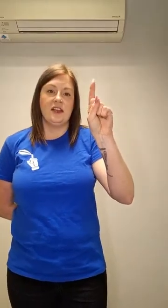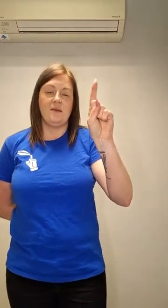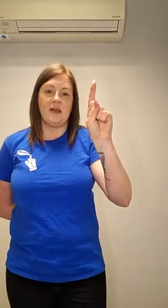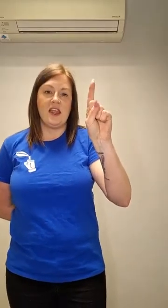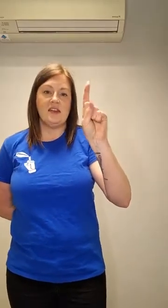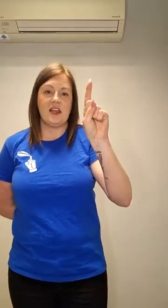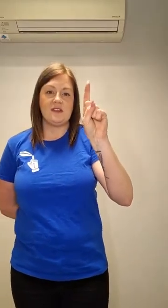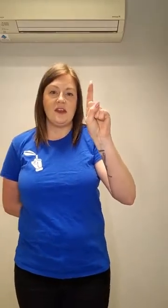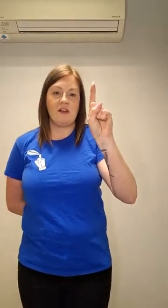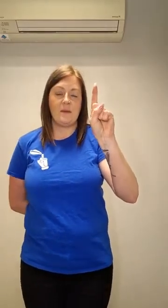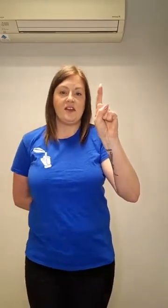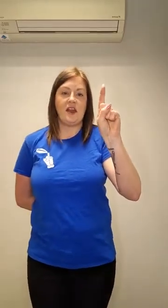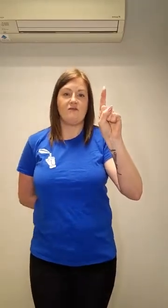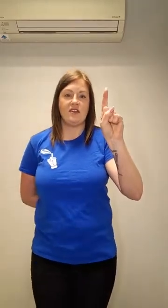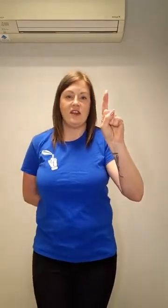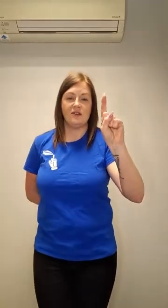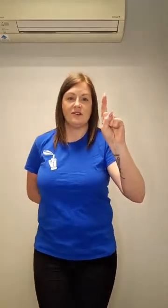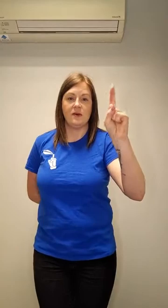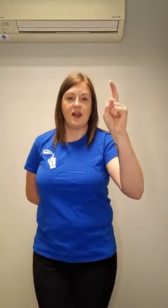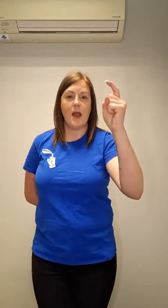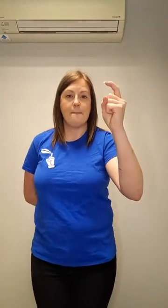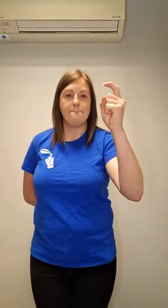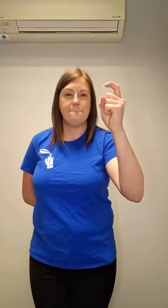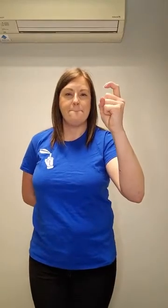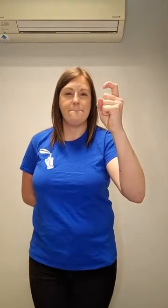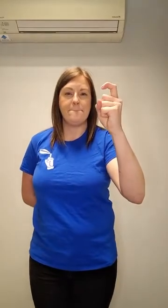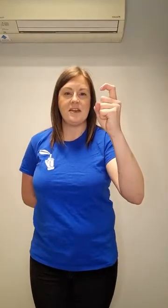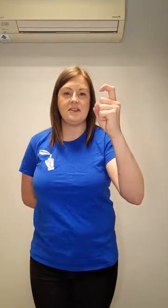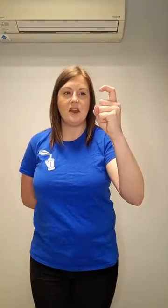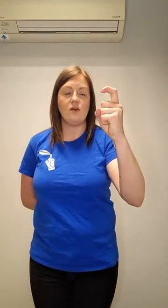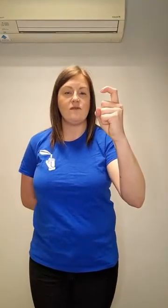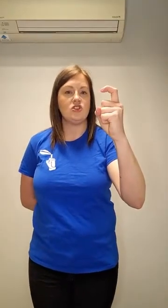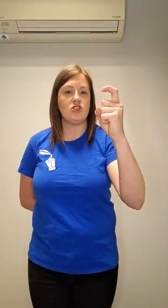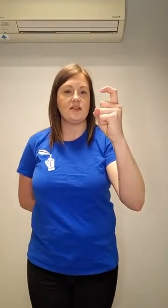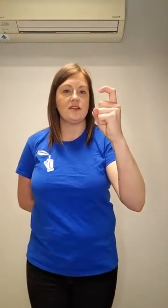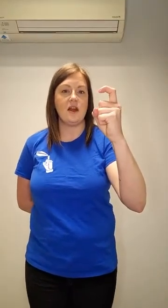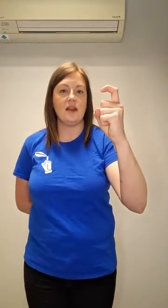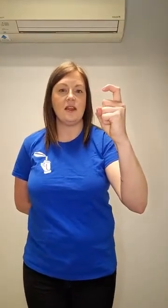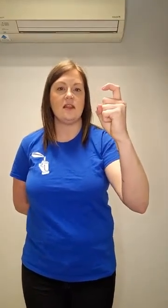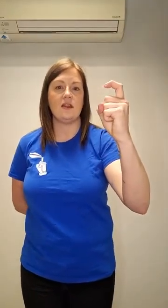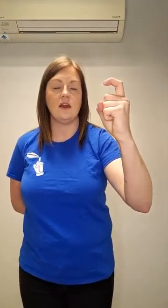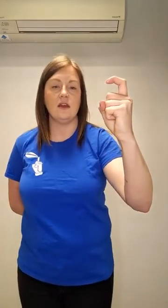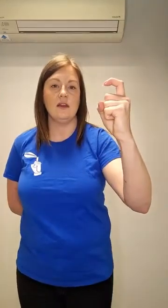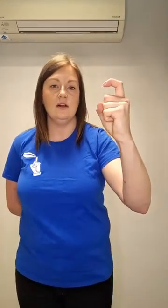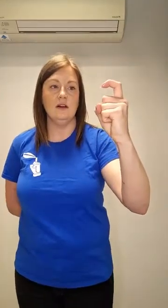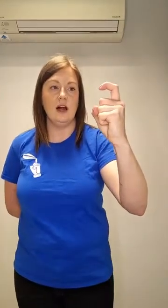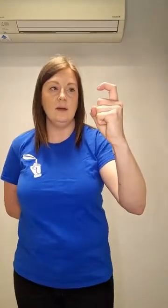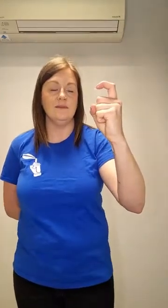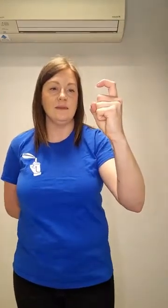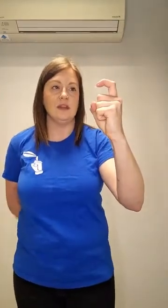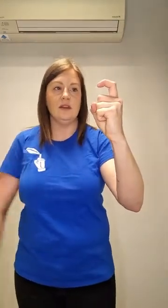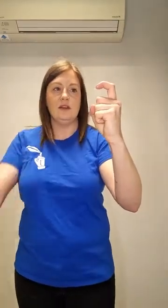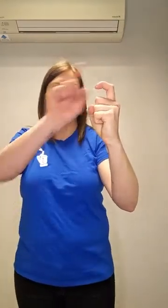Keep that index finger up and tuck everything else away. Bend it over just slightly at the at